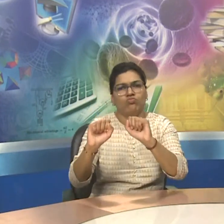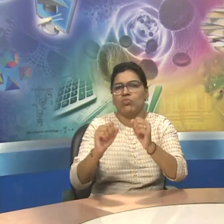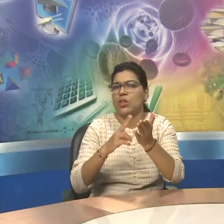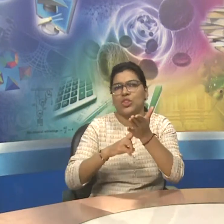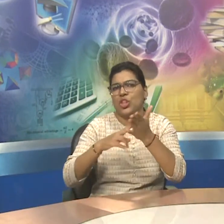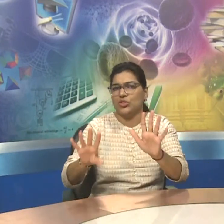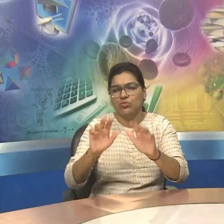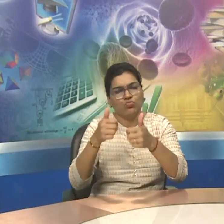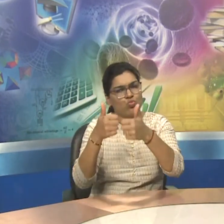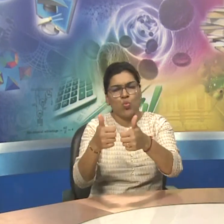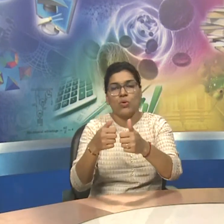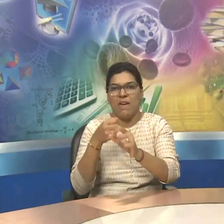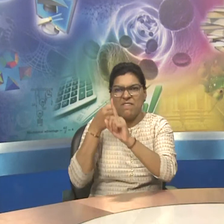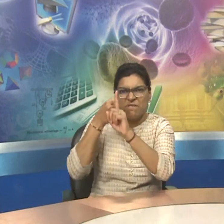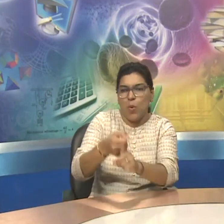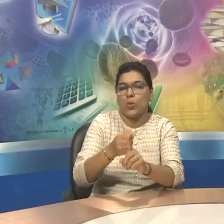expression and thought,